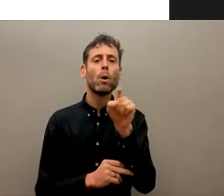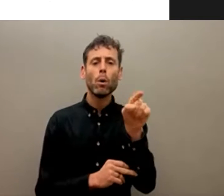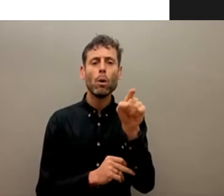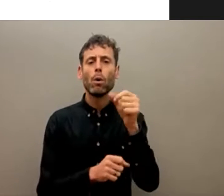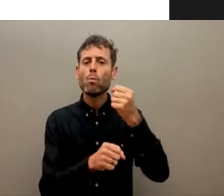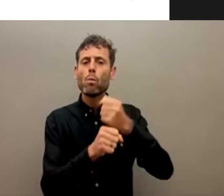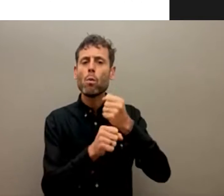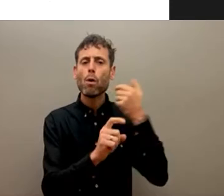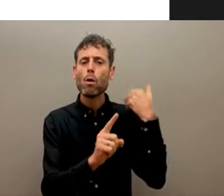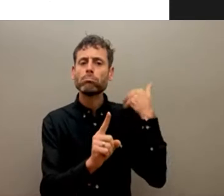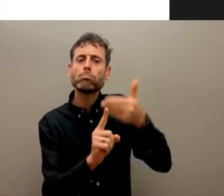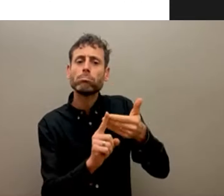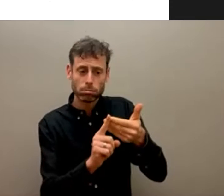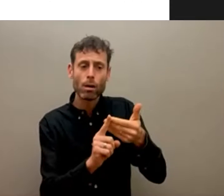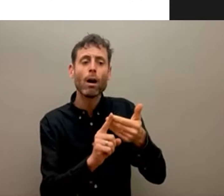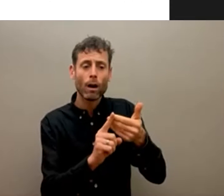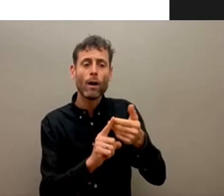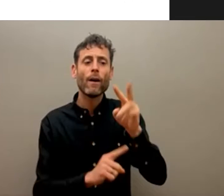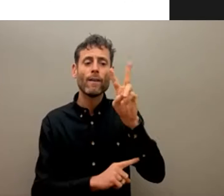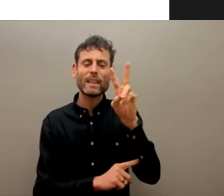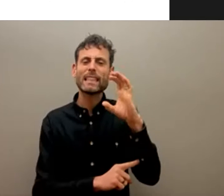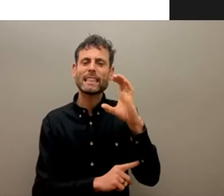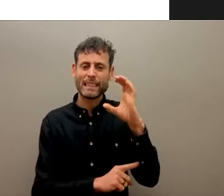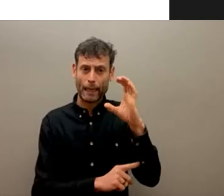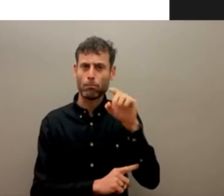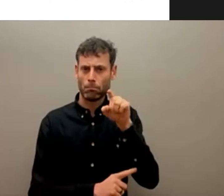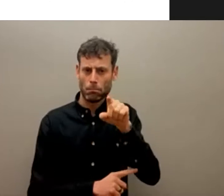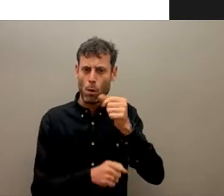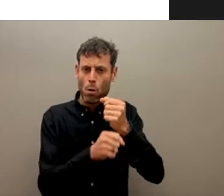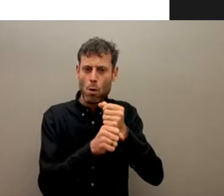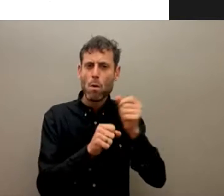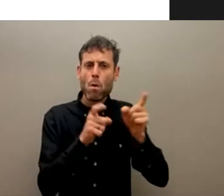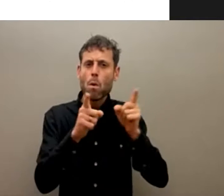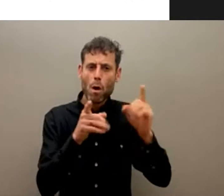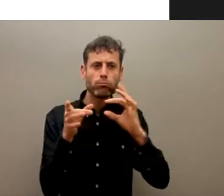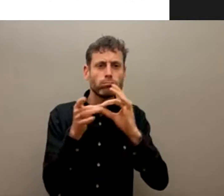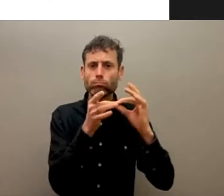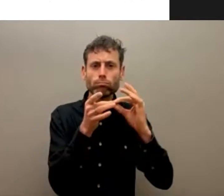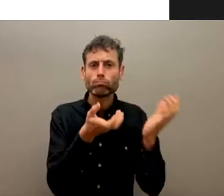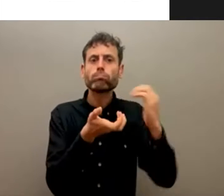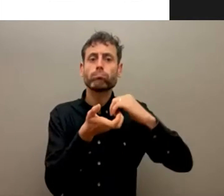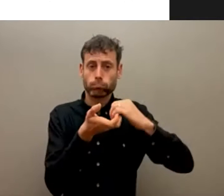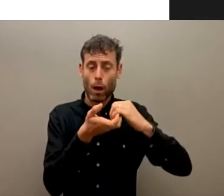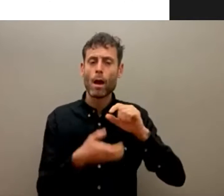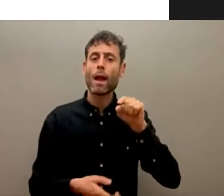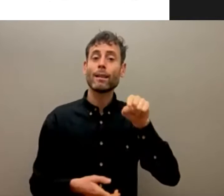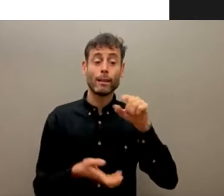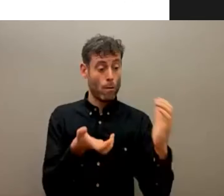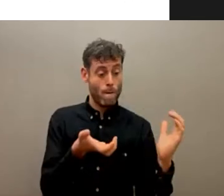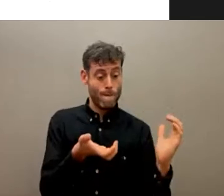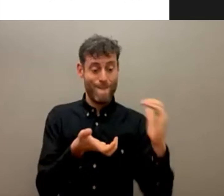future post-COVID? So a challenge to you there, is this a flash in the pan because of COVID, or